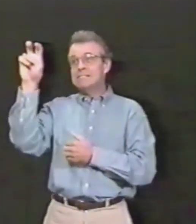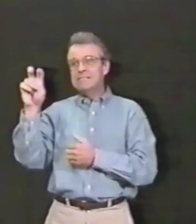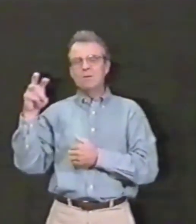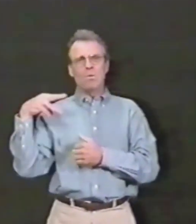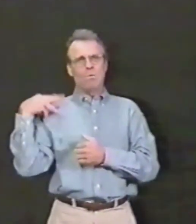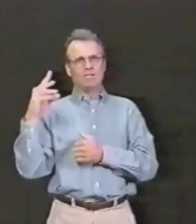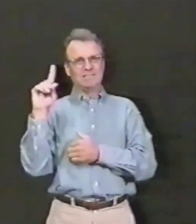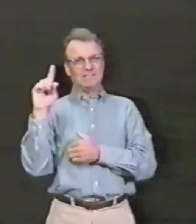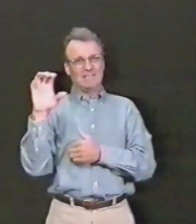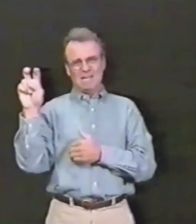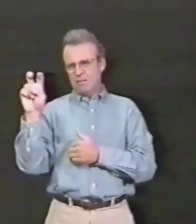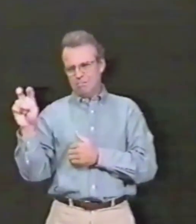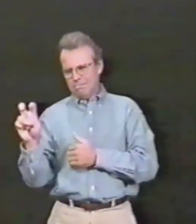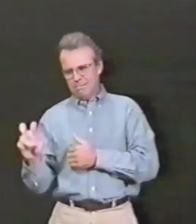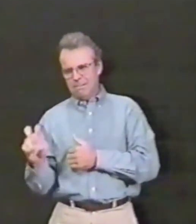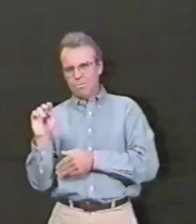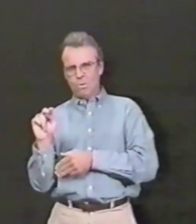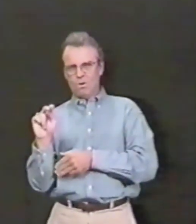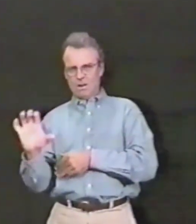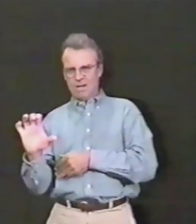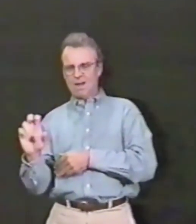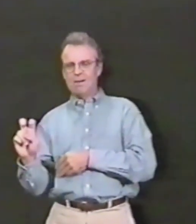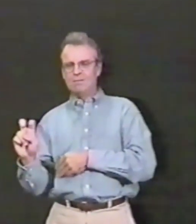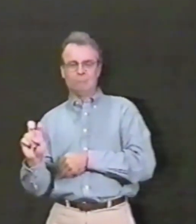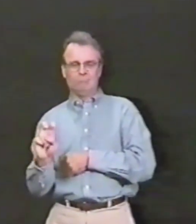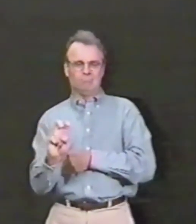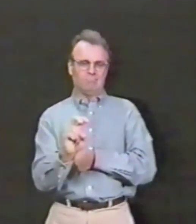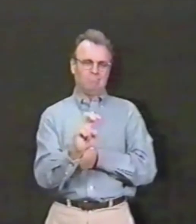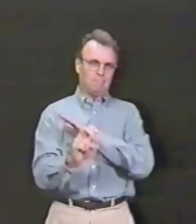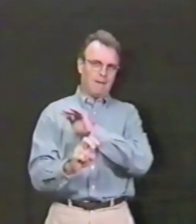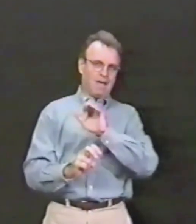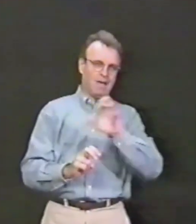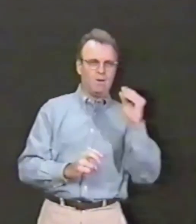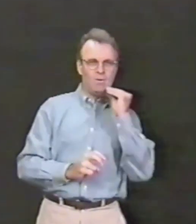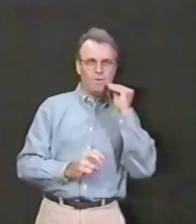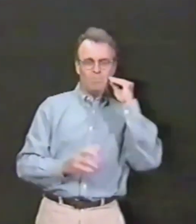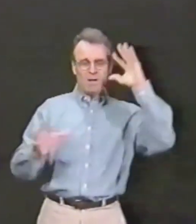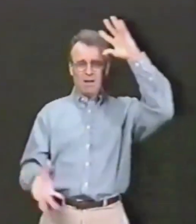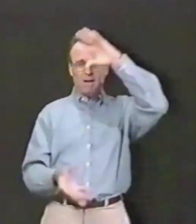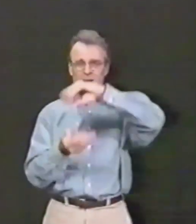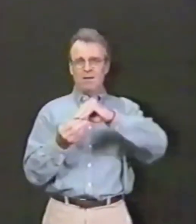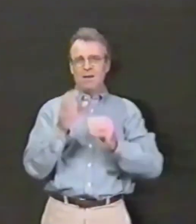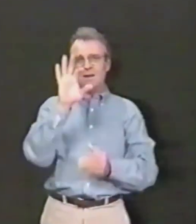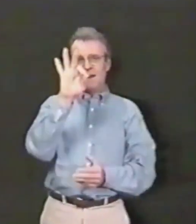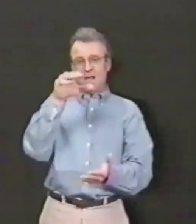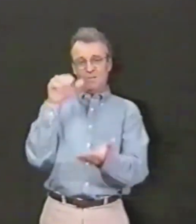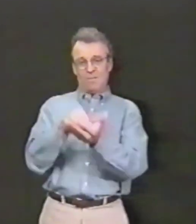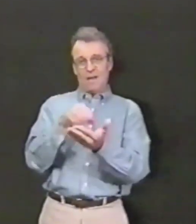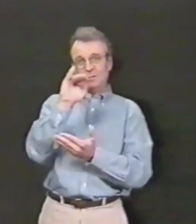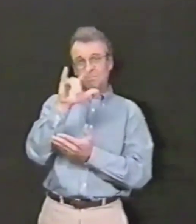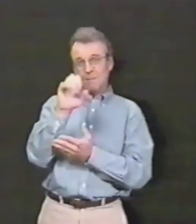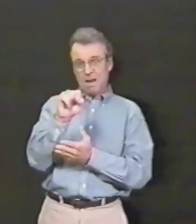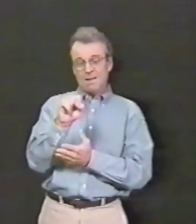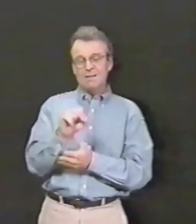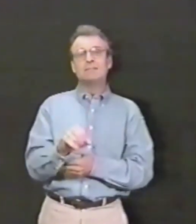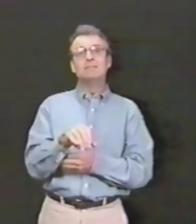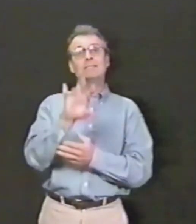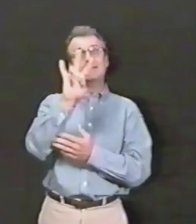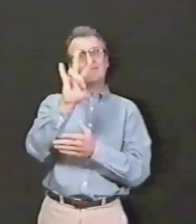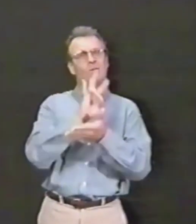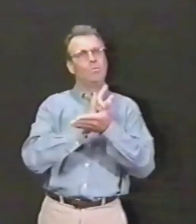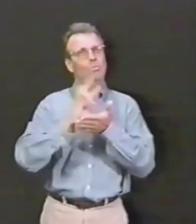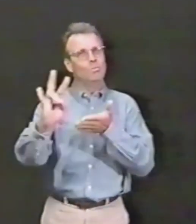to Maine, down to Washington, D.C., and to North Carolina, and all the way home was